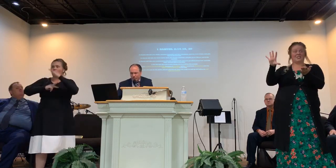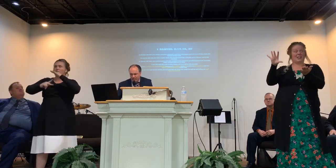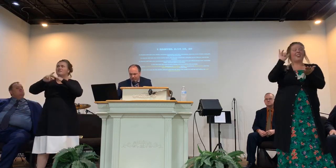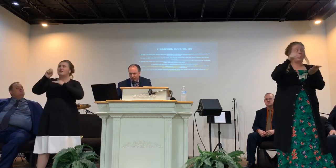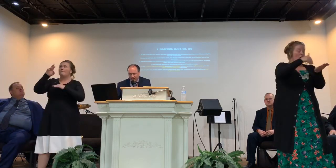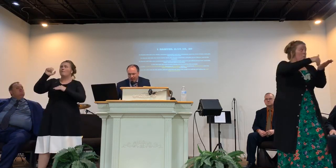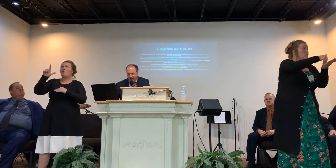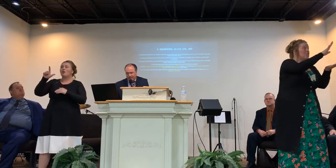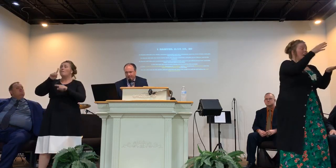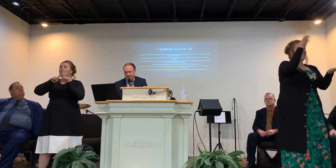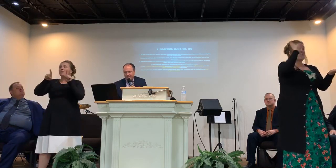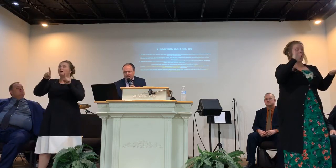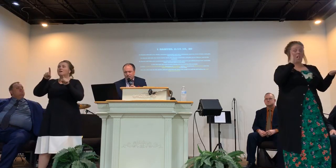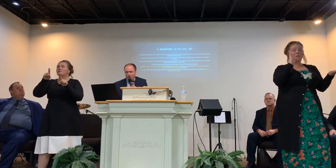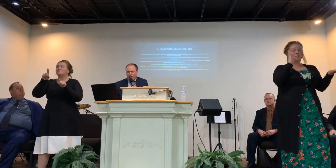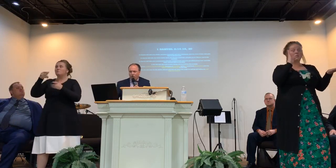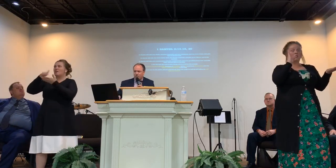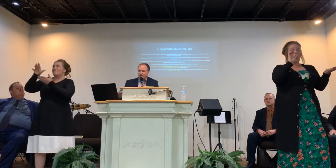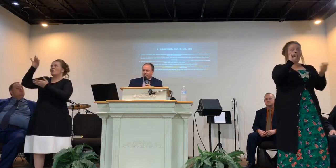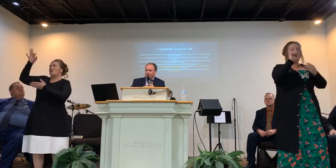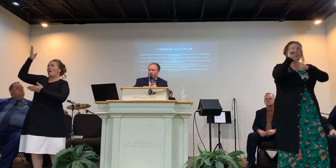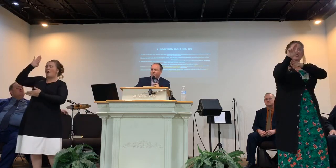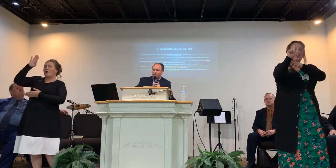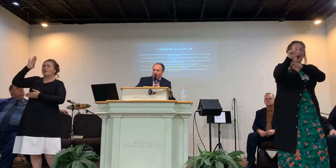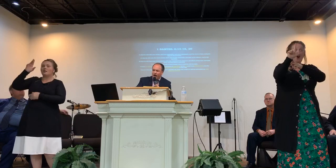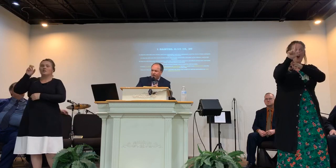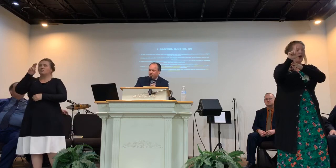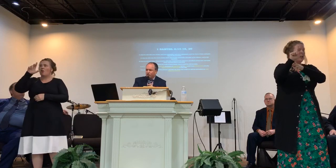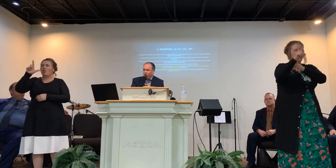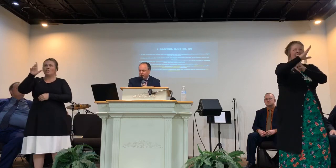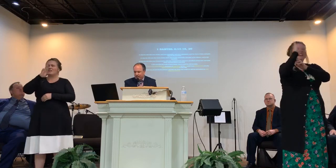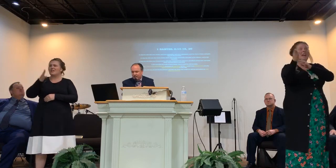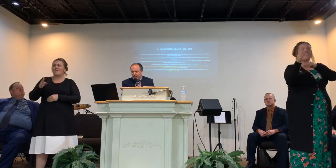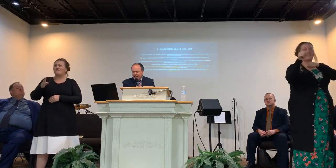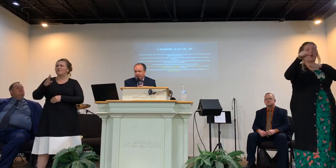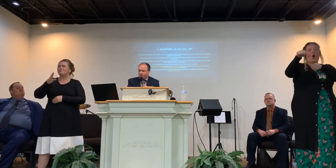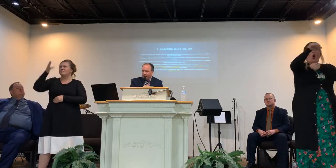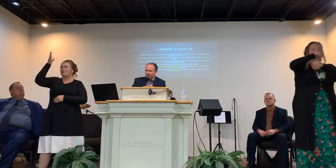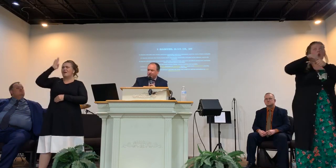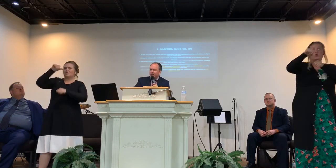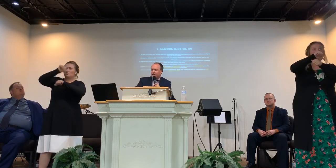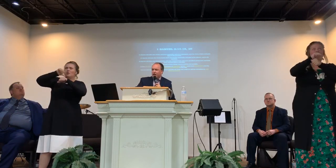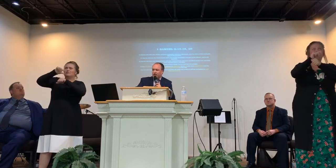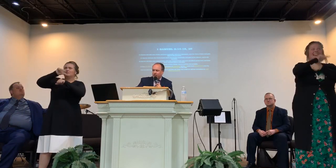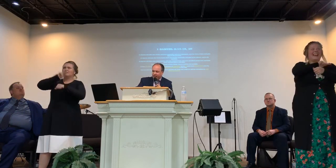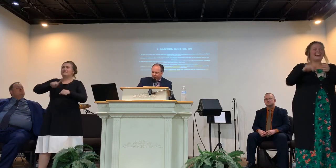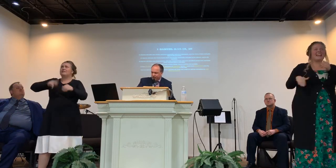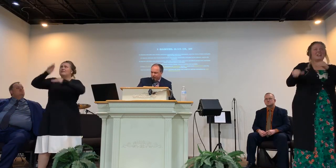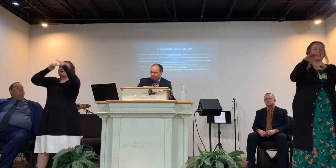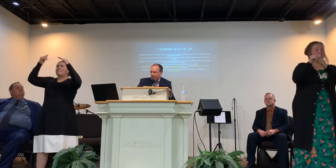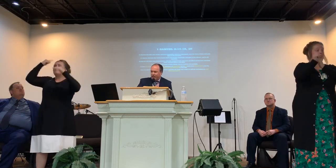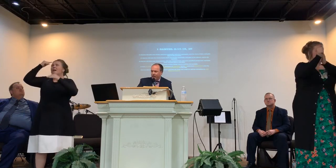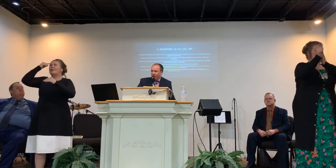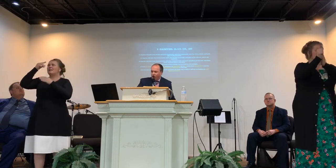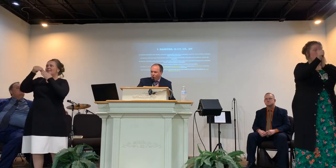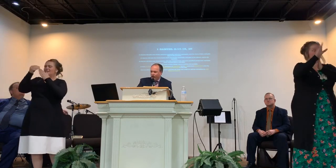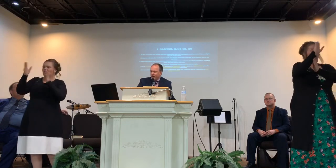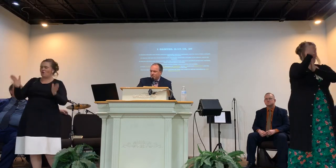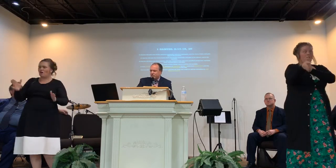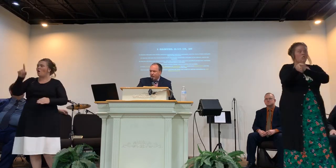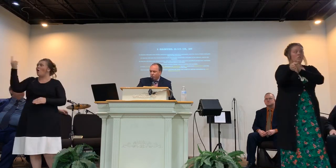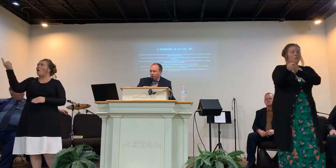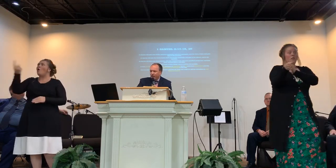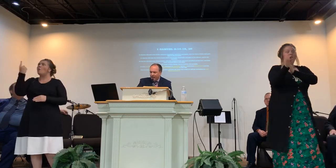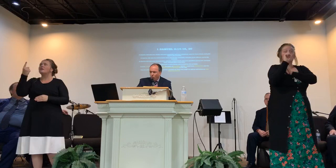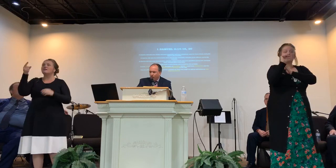it was a rejection of God. Saul was never God's anointed, kingdom-minded leader. He